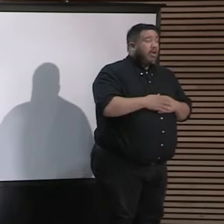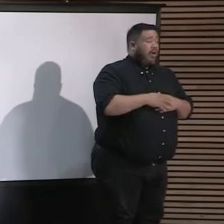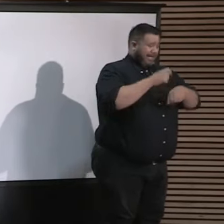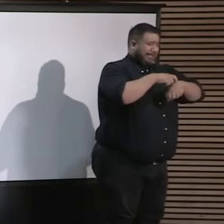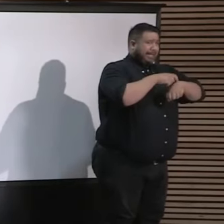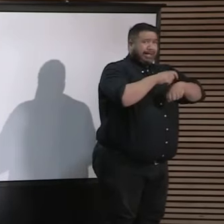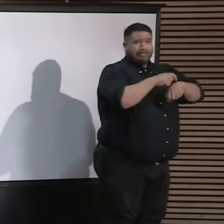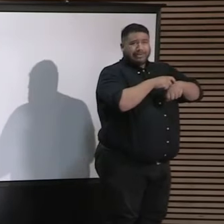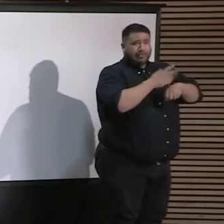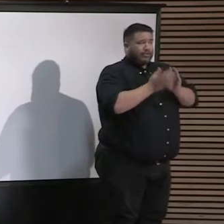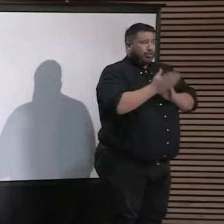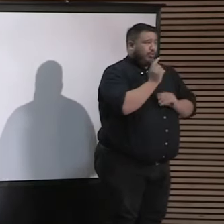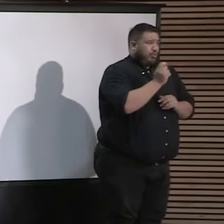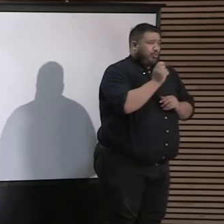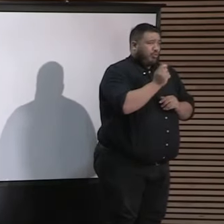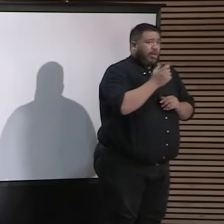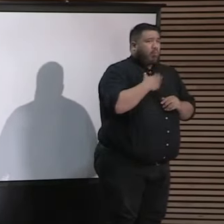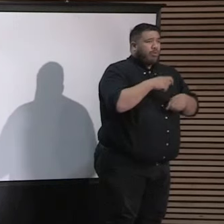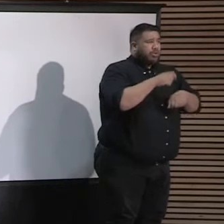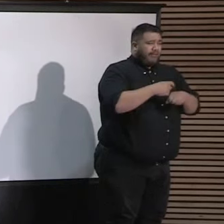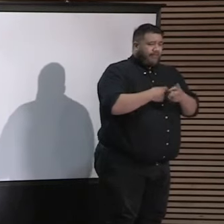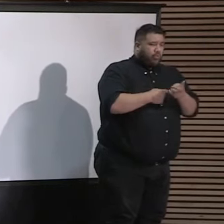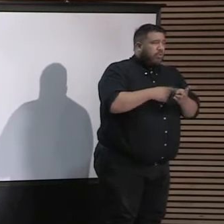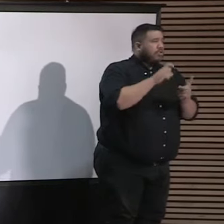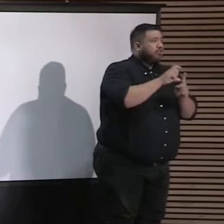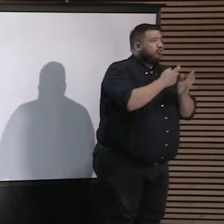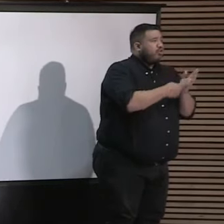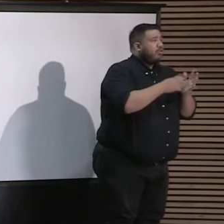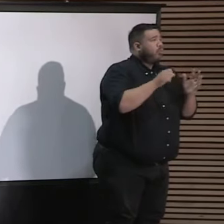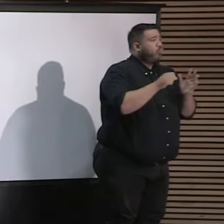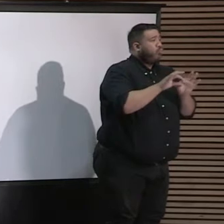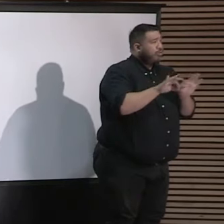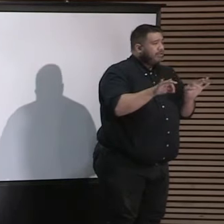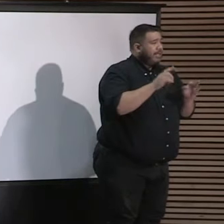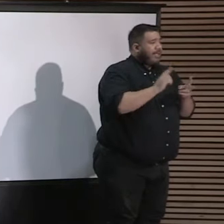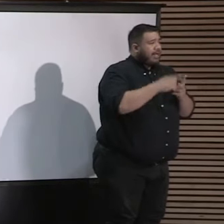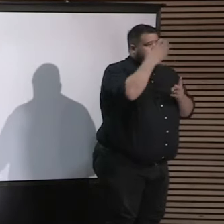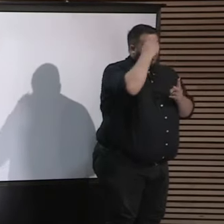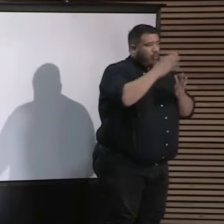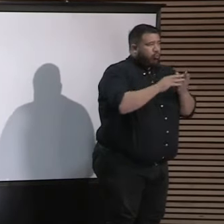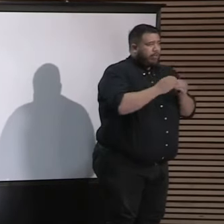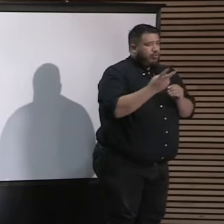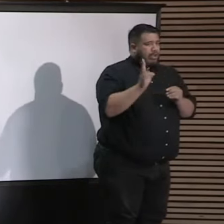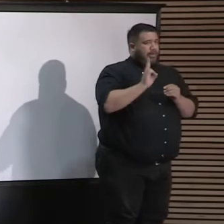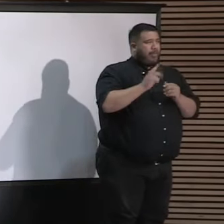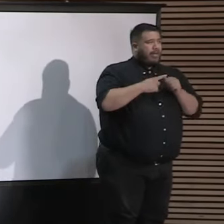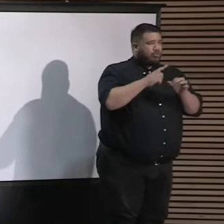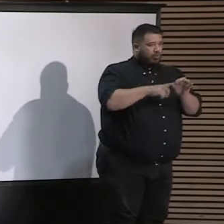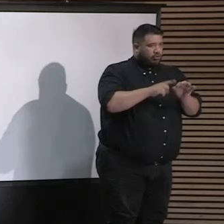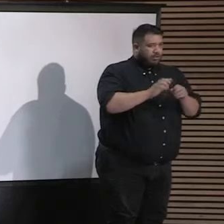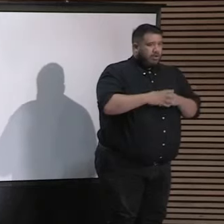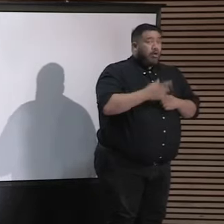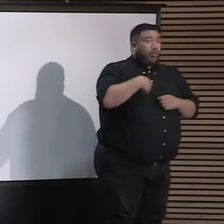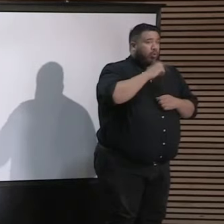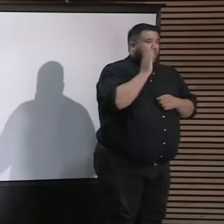before question time, and I do want to allow Dr Woods and Air Commodore Webb the opportunity to take the podium. So we'll take a couple more questions, and we will be back tomorrow,